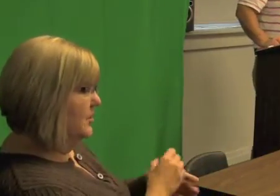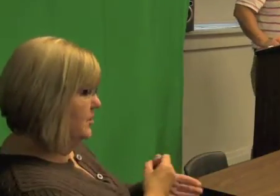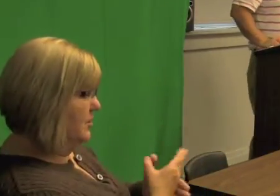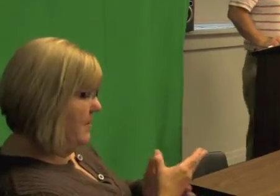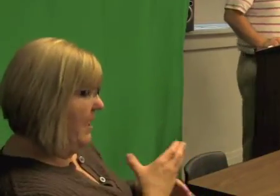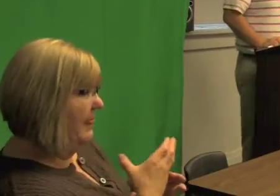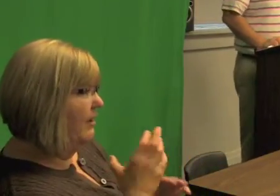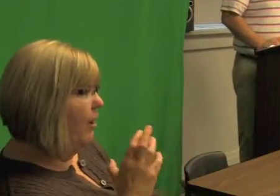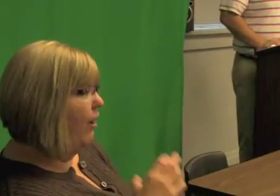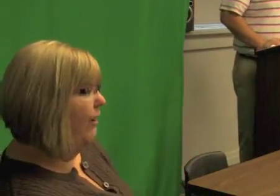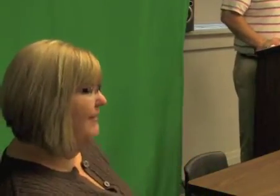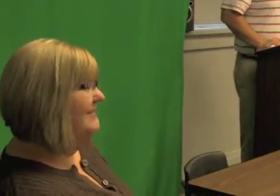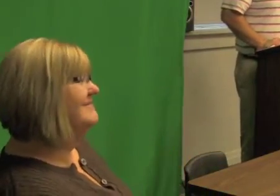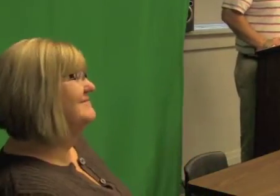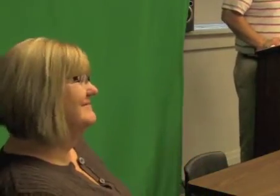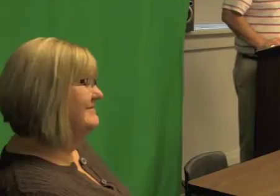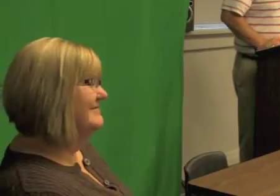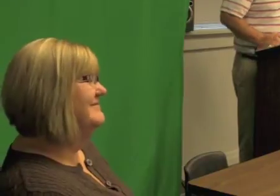car.